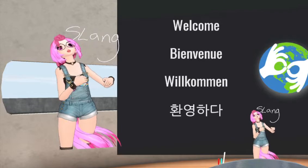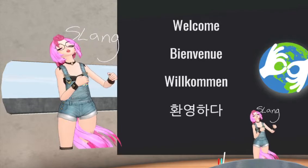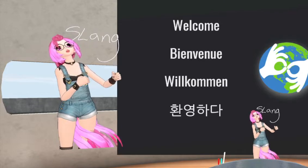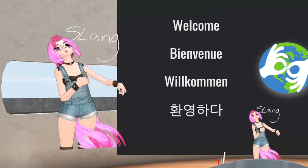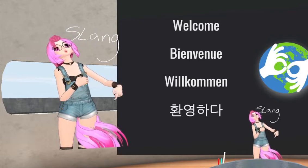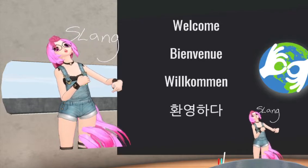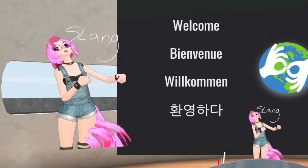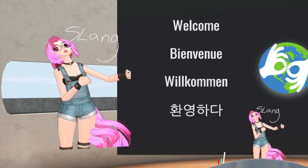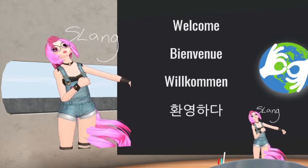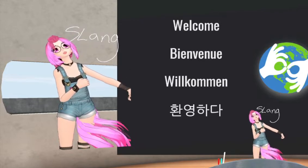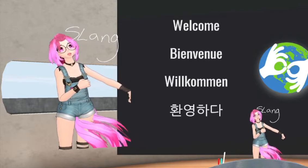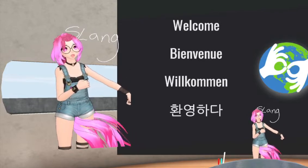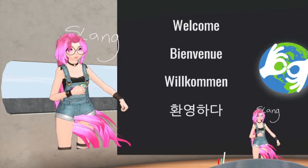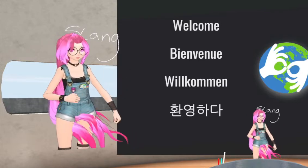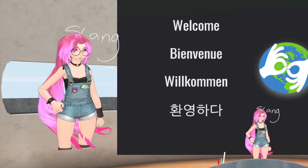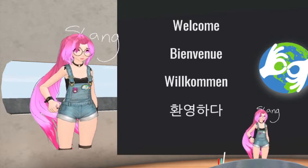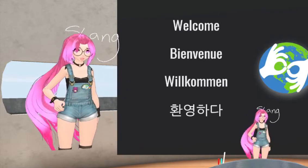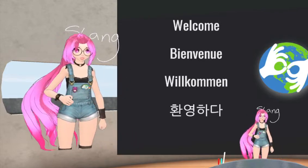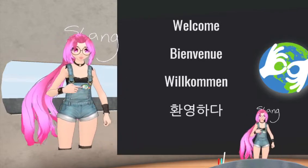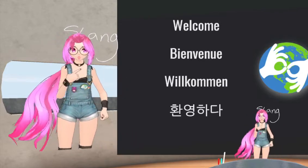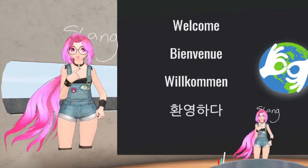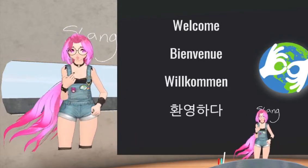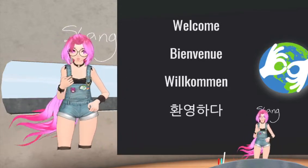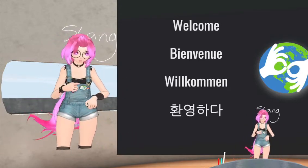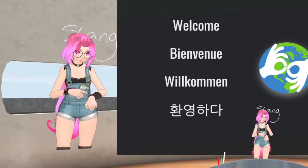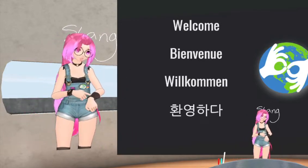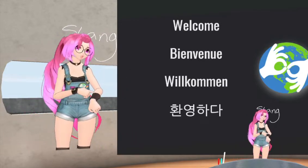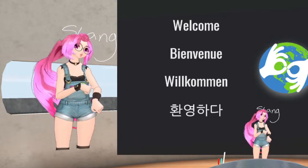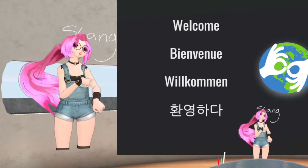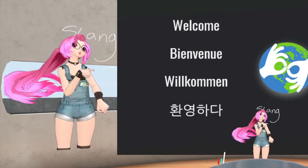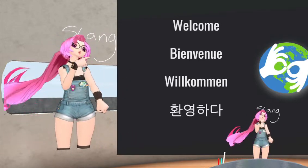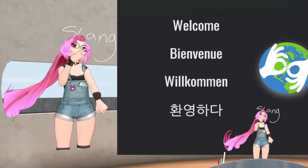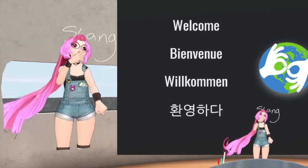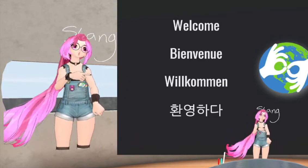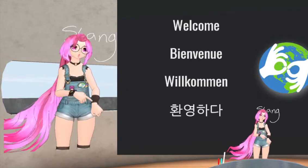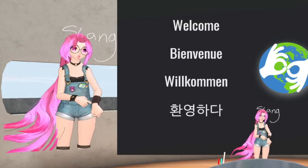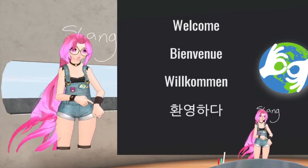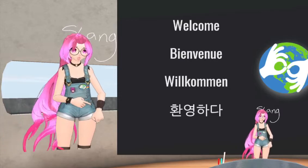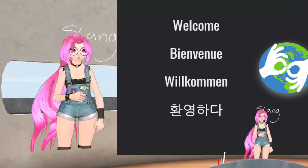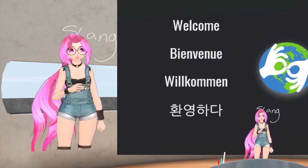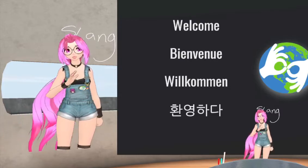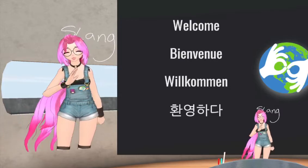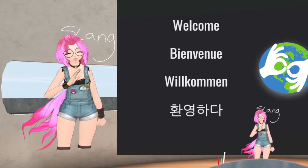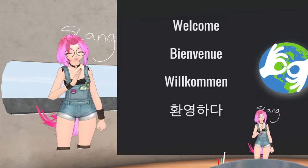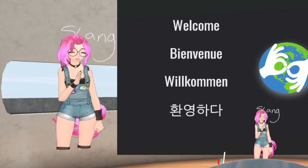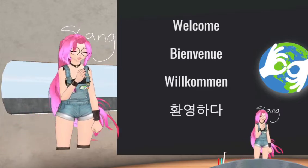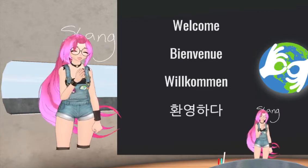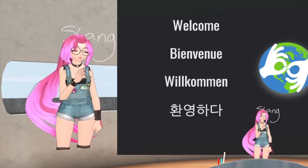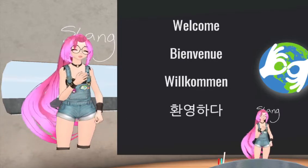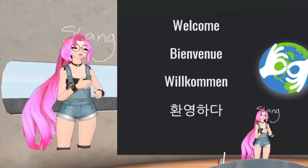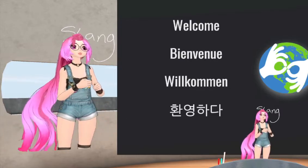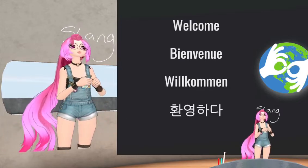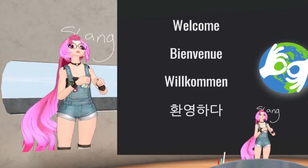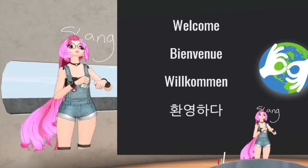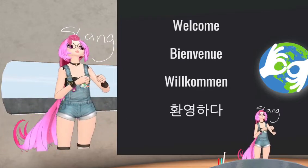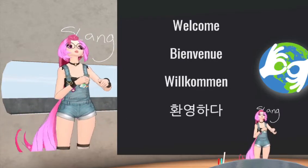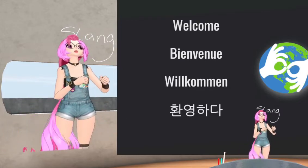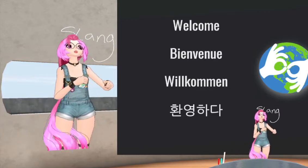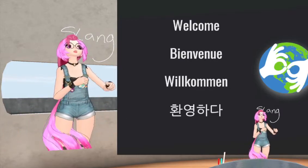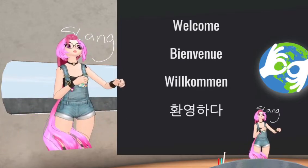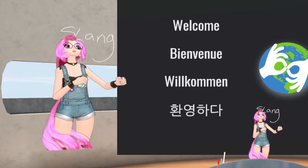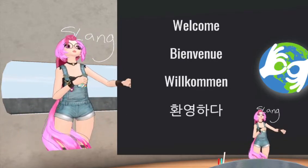Yes, awesome. The communication, the conversation has ended. The train has left the station. It's like if two people